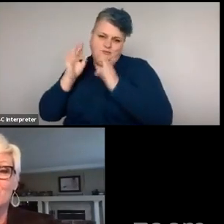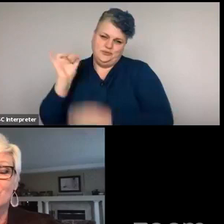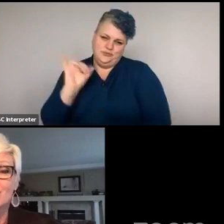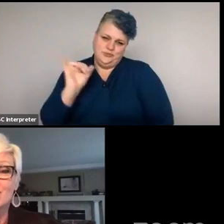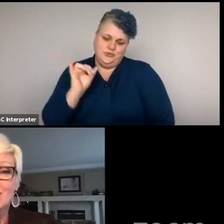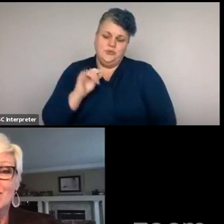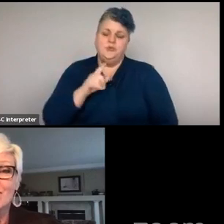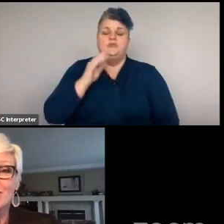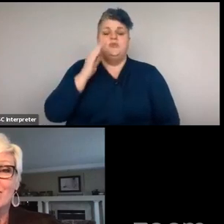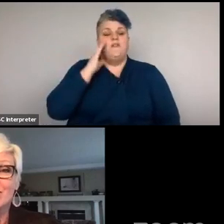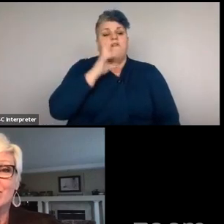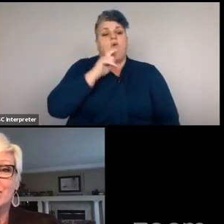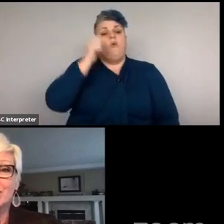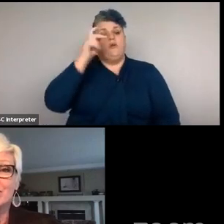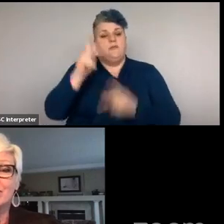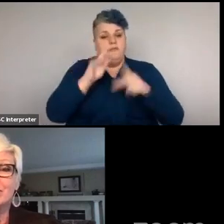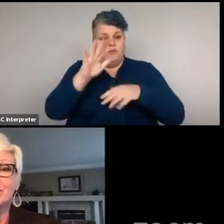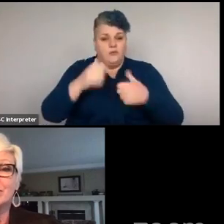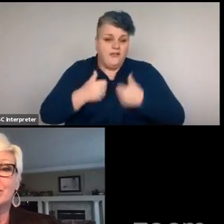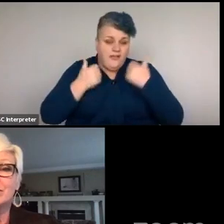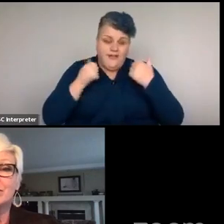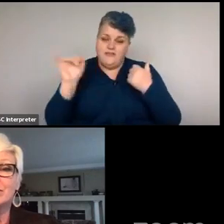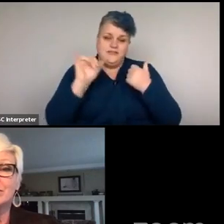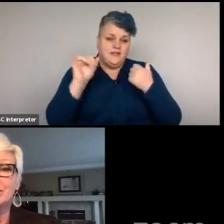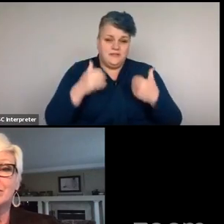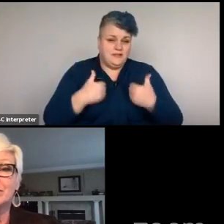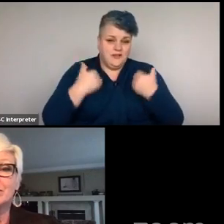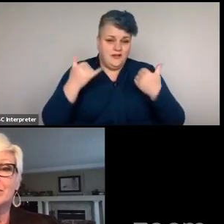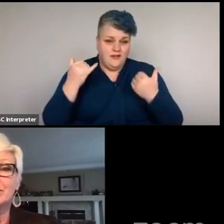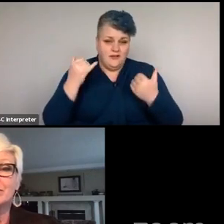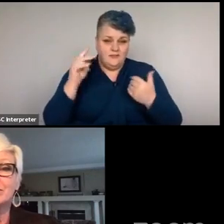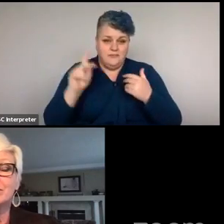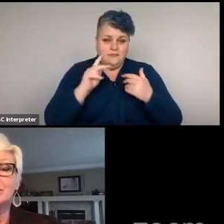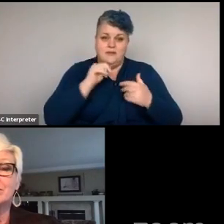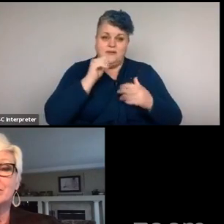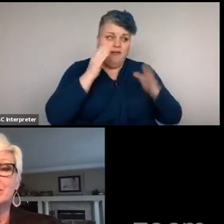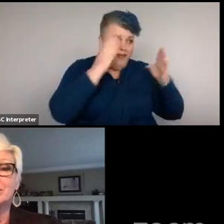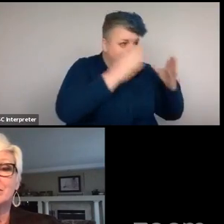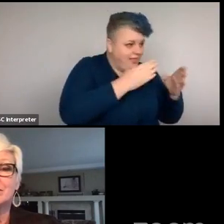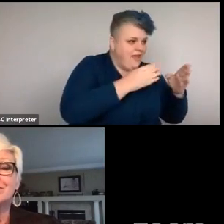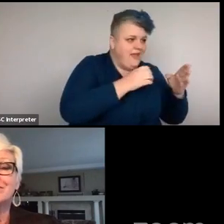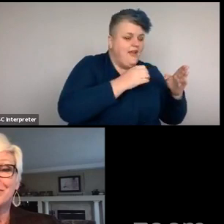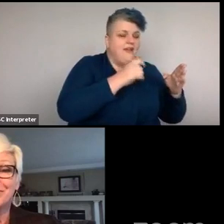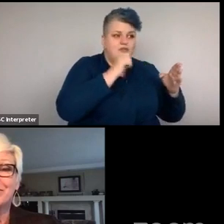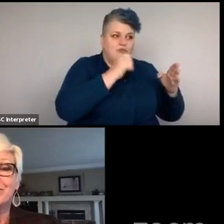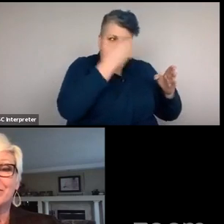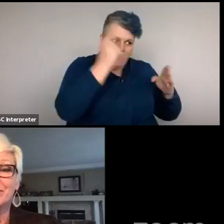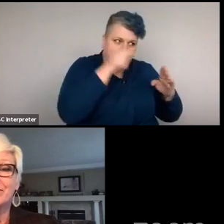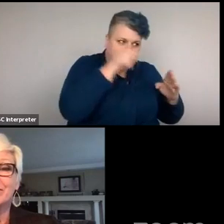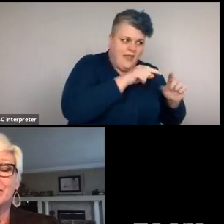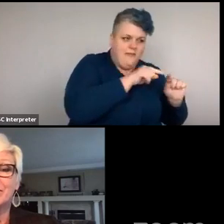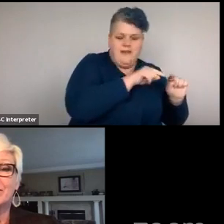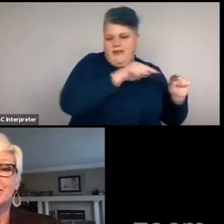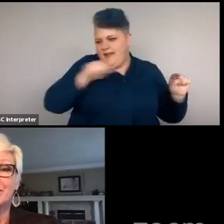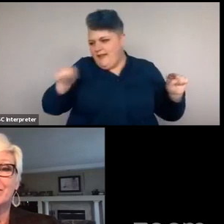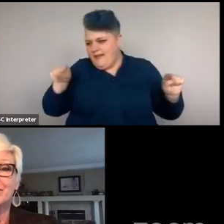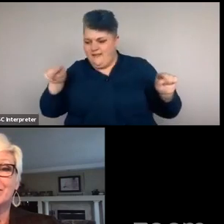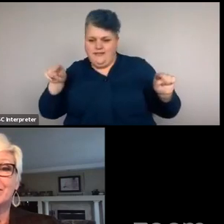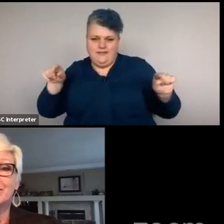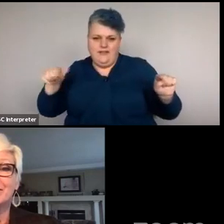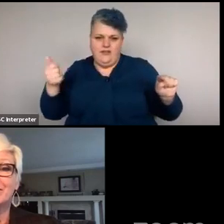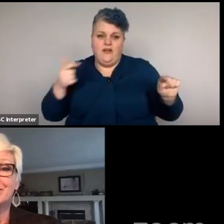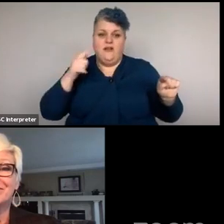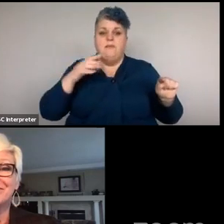older people in your life, just like the younger people, don't forget to reach out. I am someone who was raised by